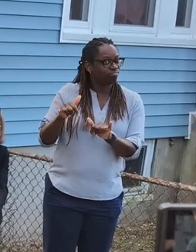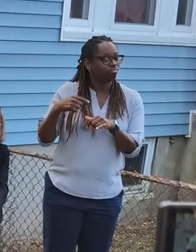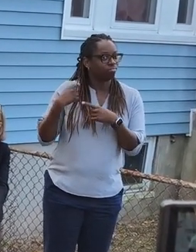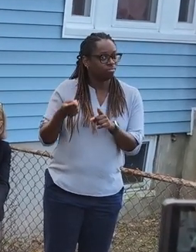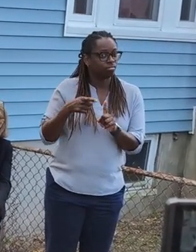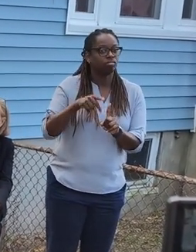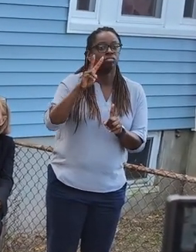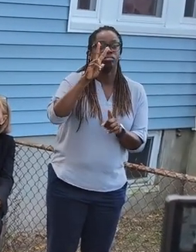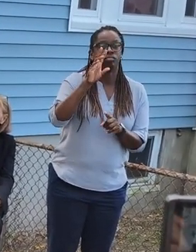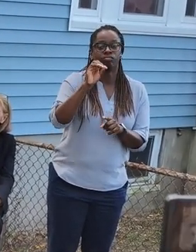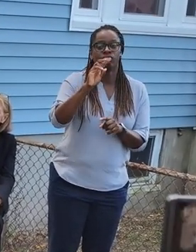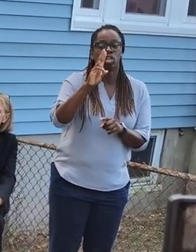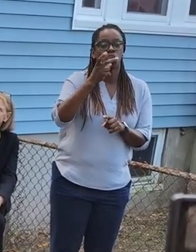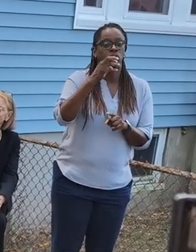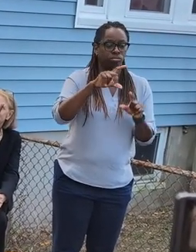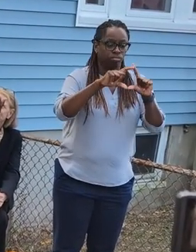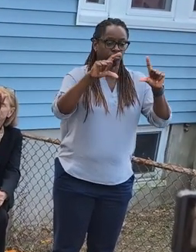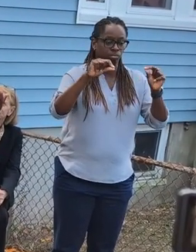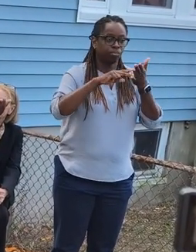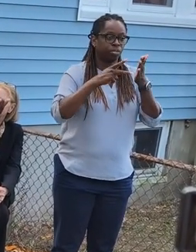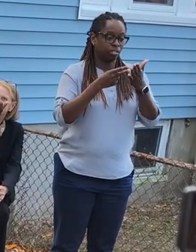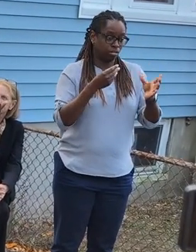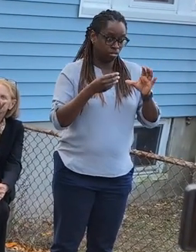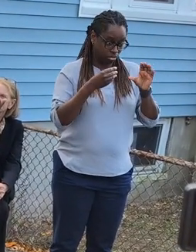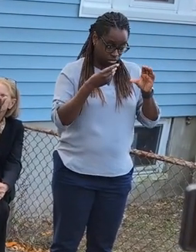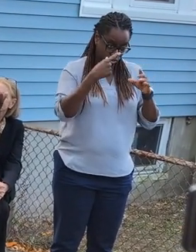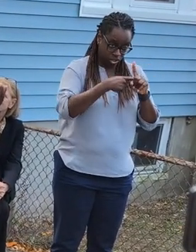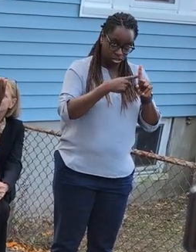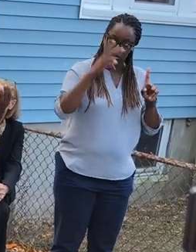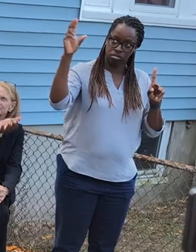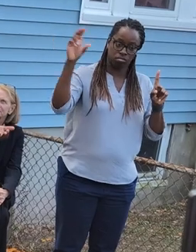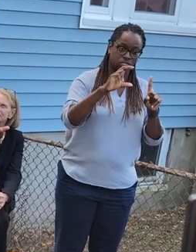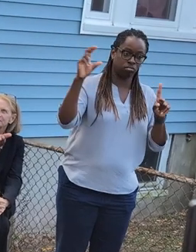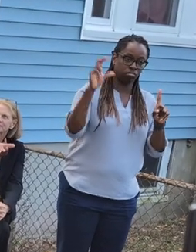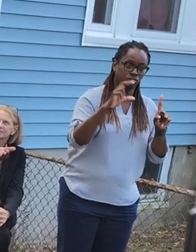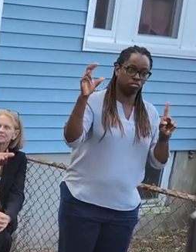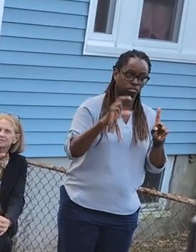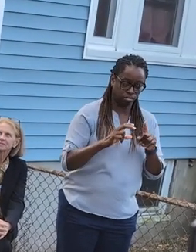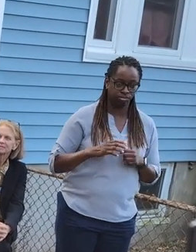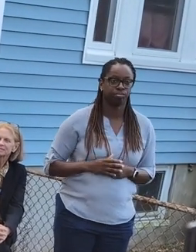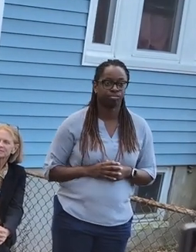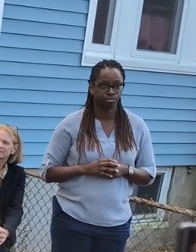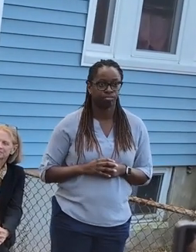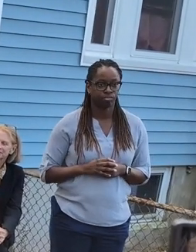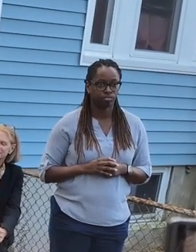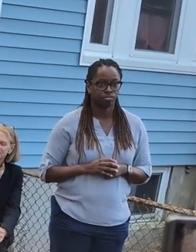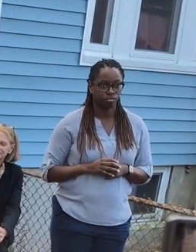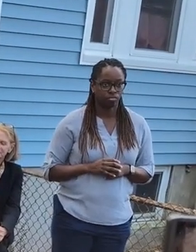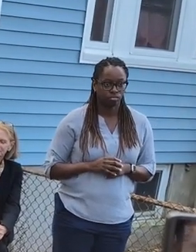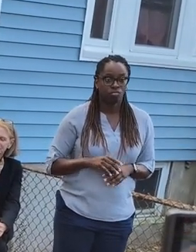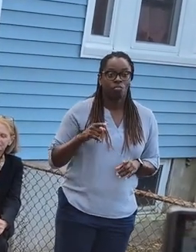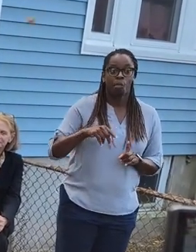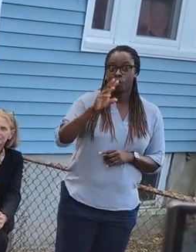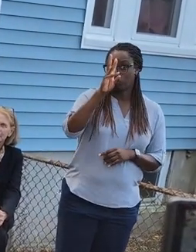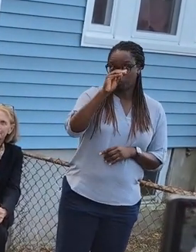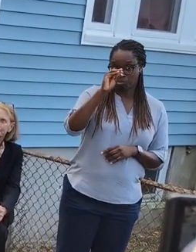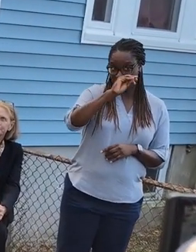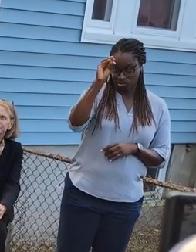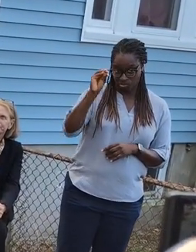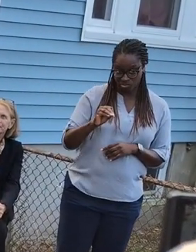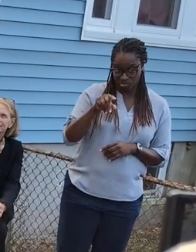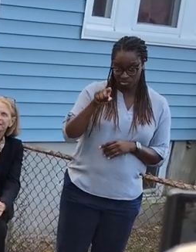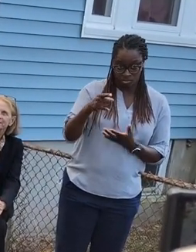mobile voucher tenants, and which these folks are way below the 60% AMI